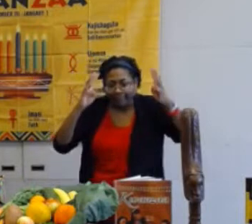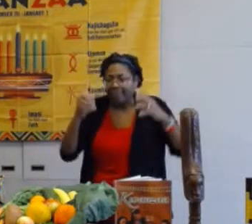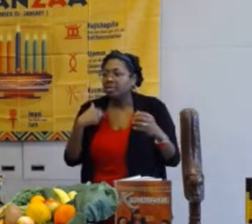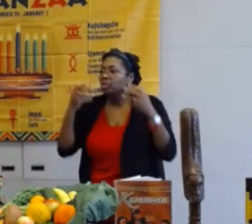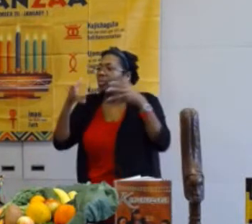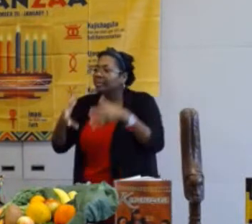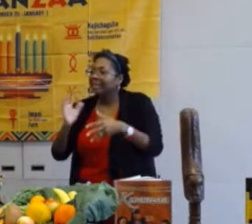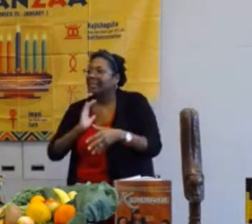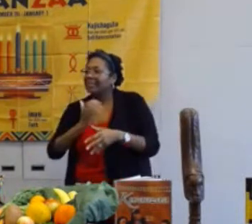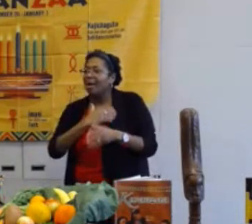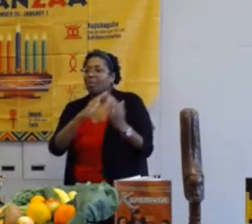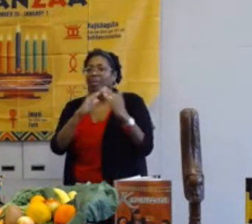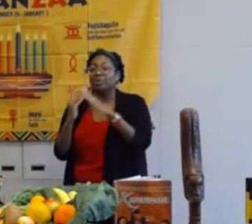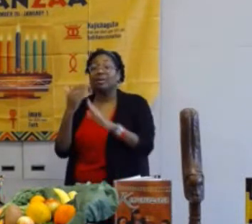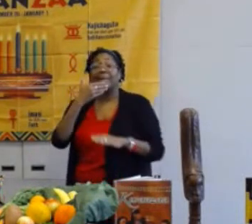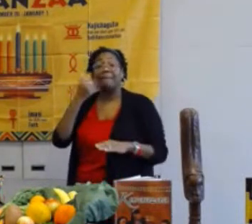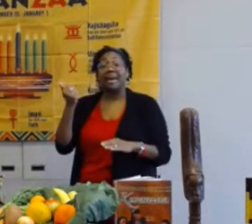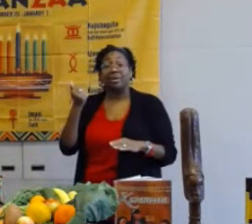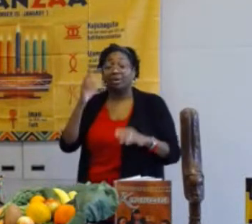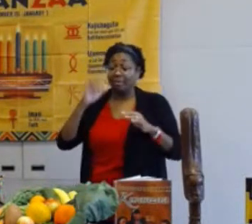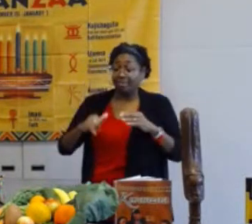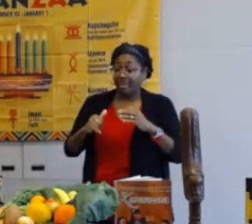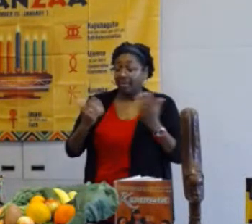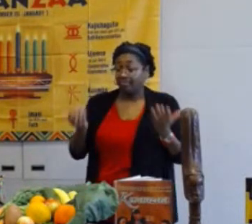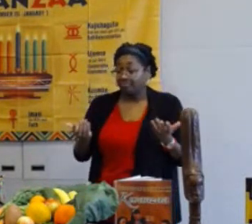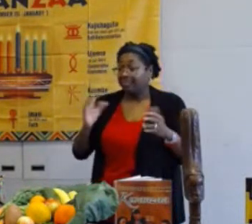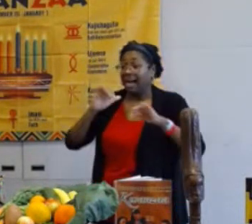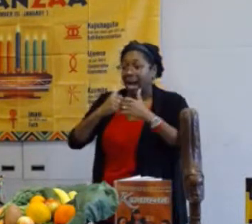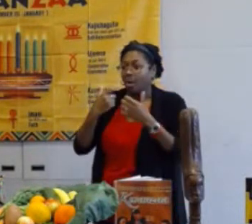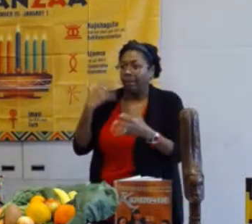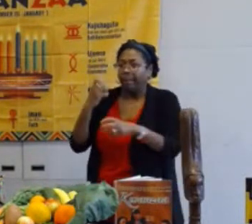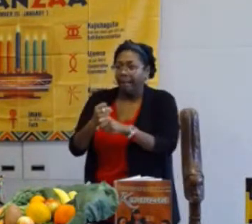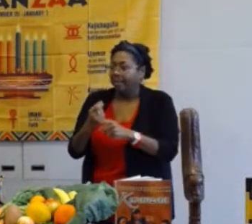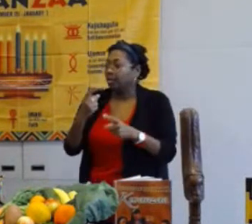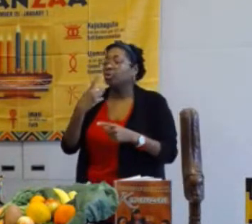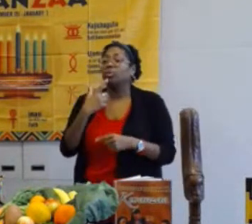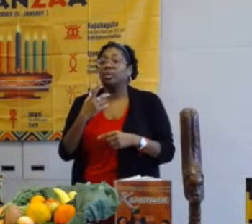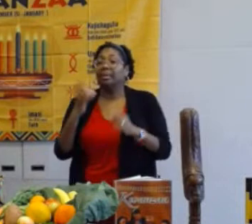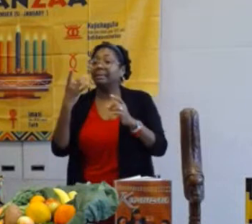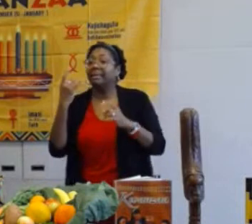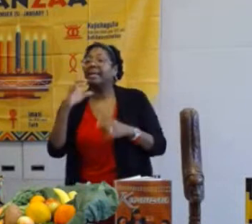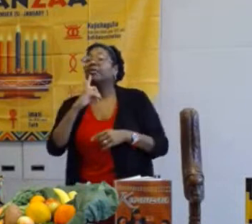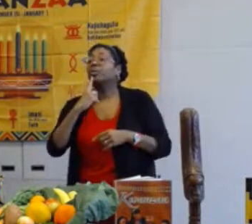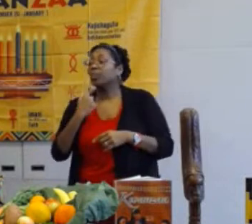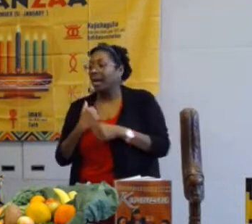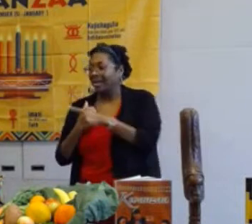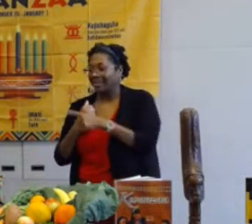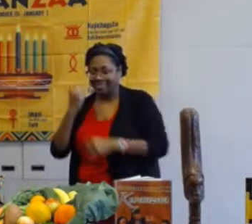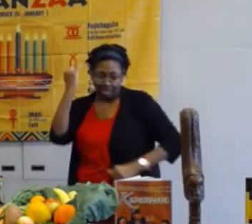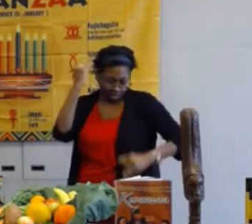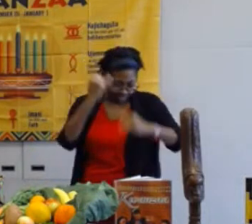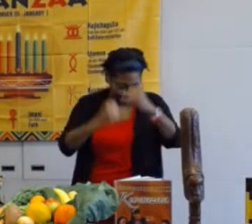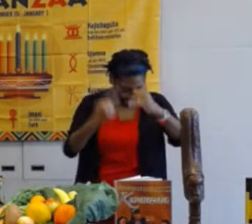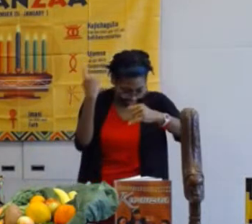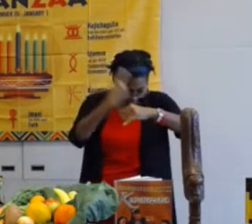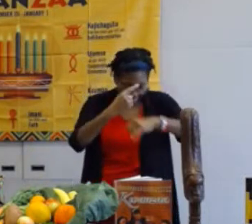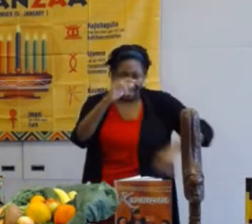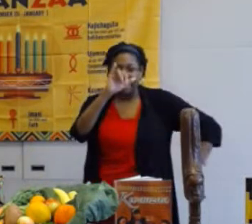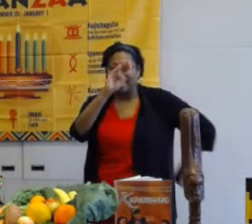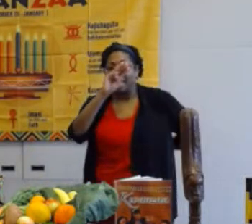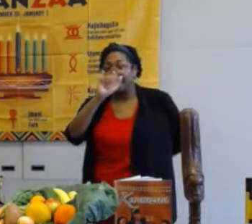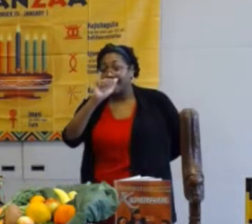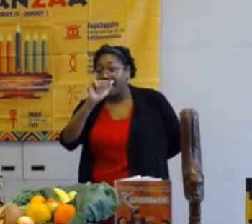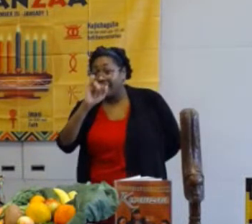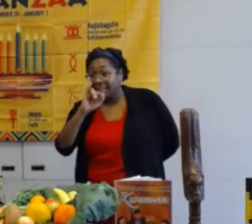we inherited them. And you would like the red candle. And then finally, on the last day, Imani,